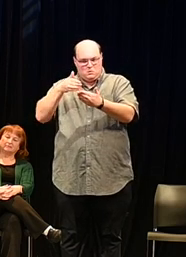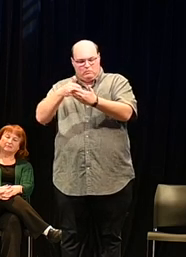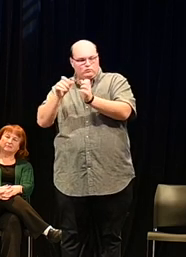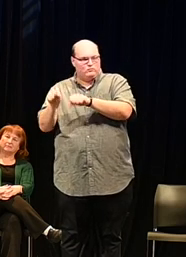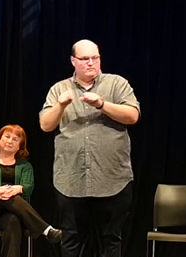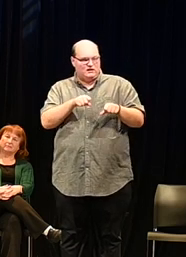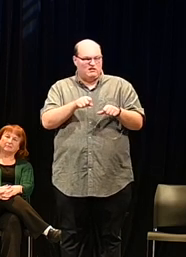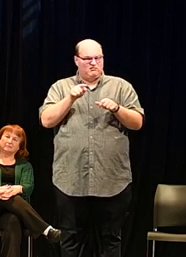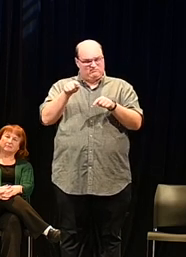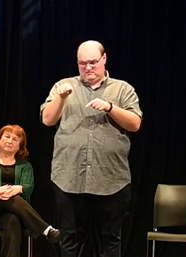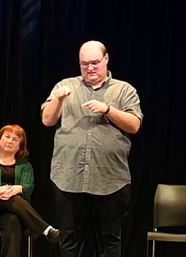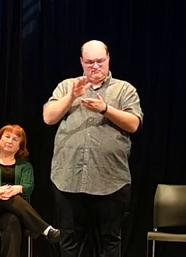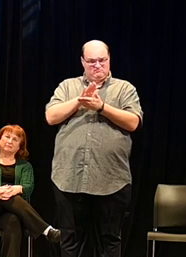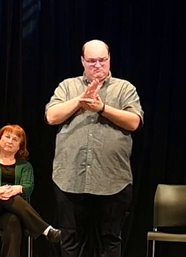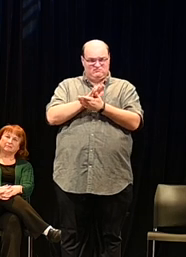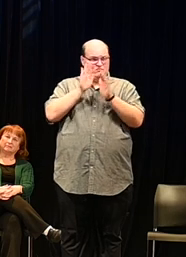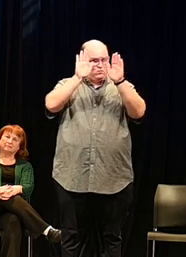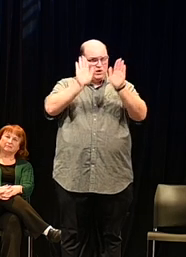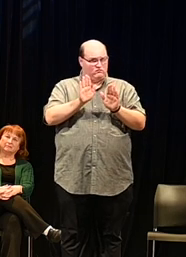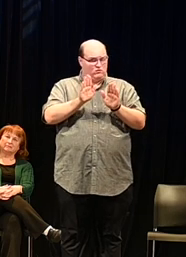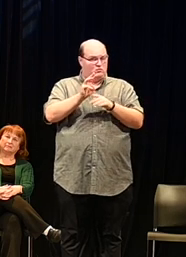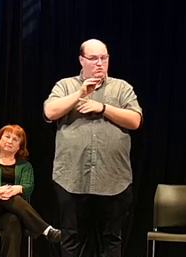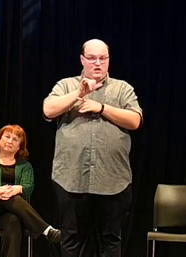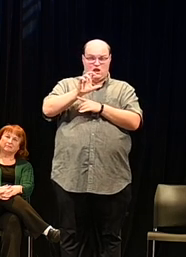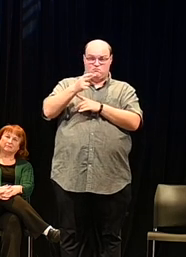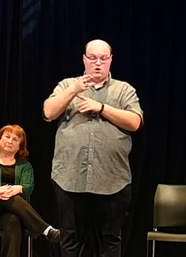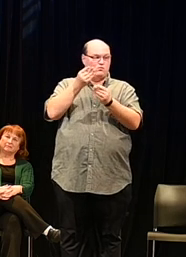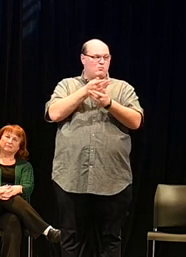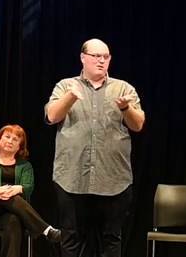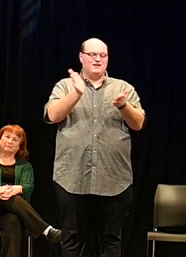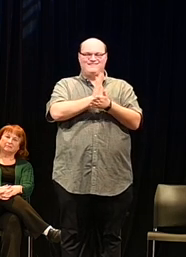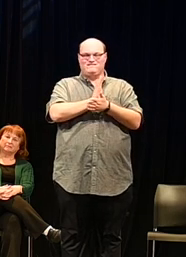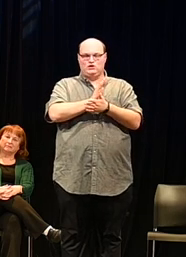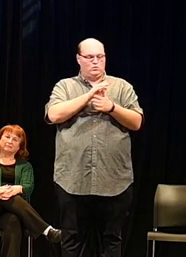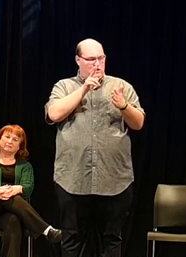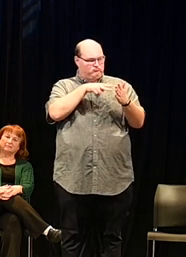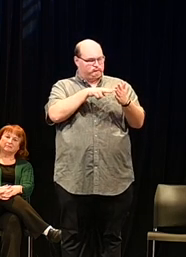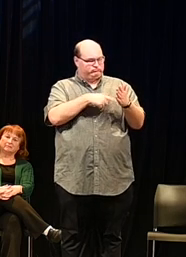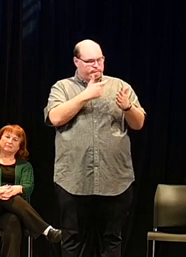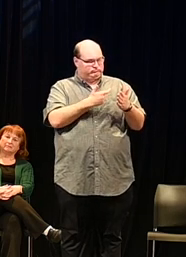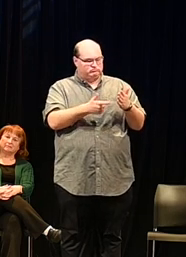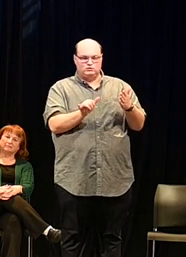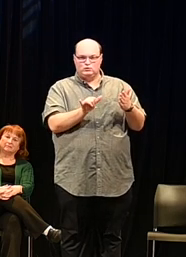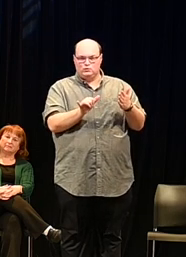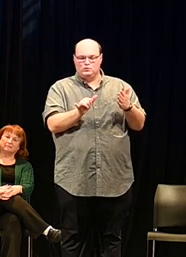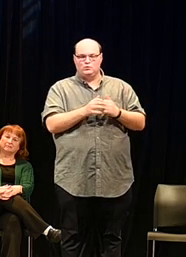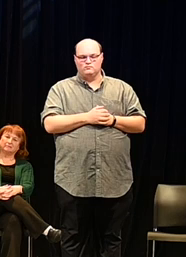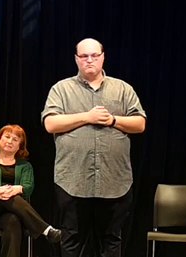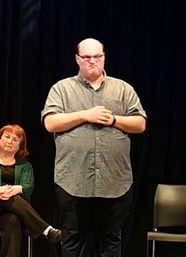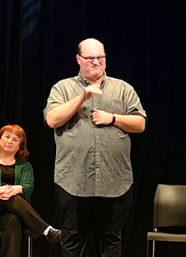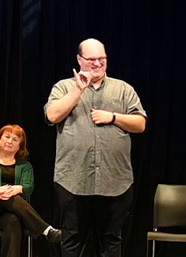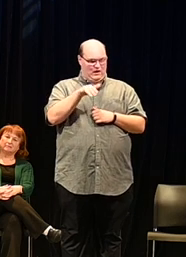and by March, we will also have a video series available that will be on